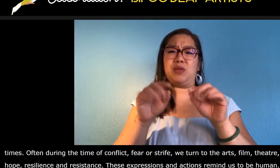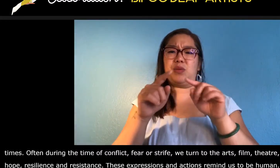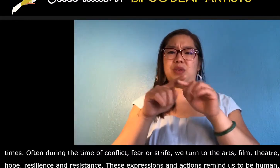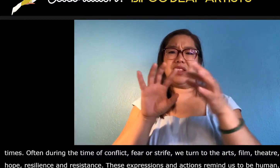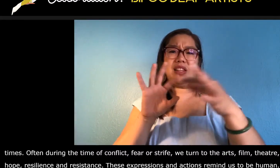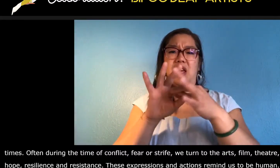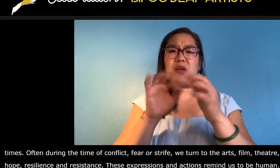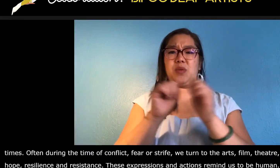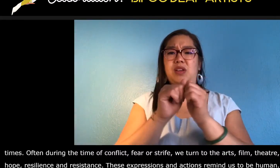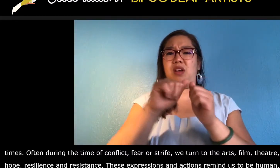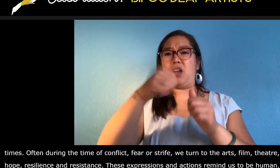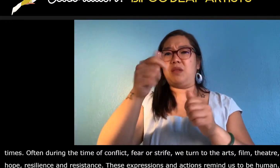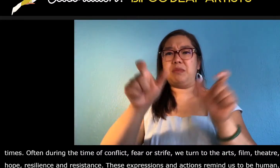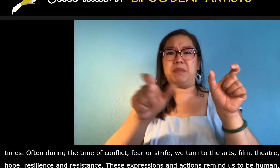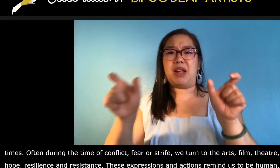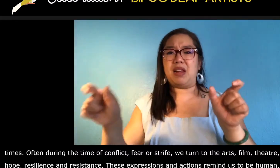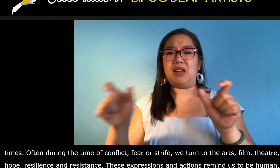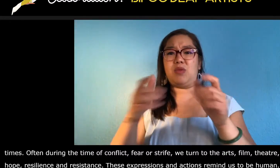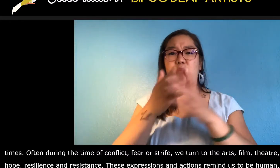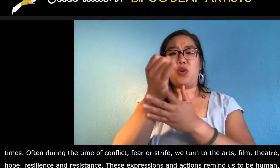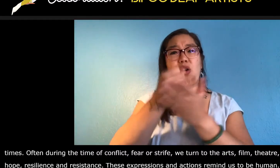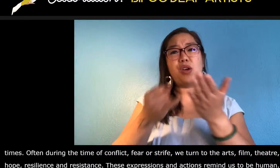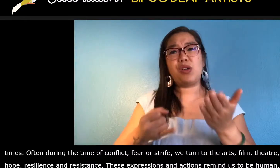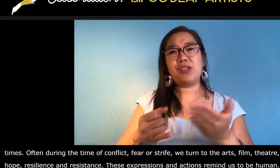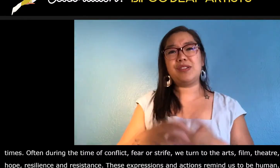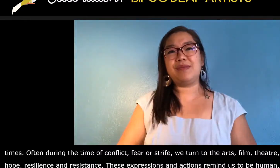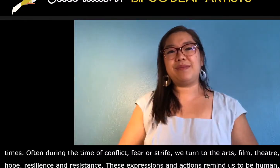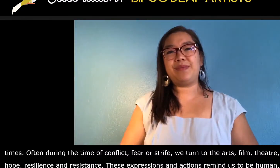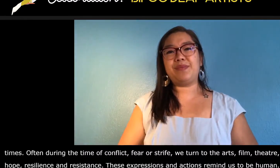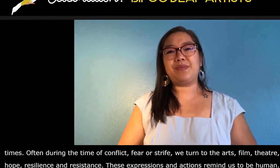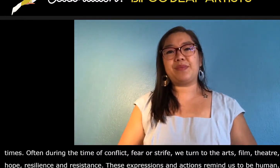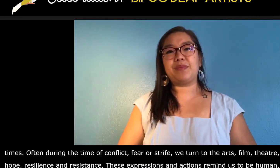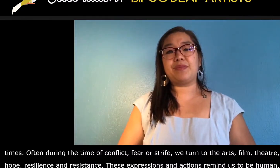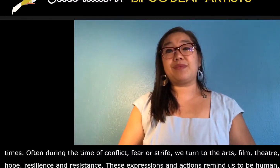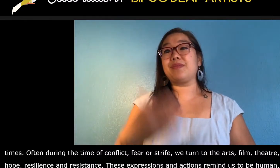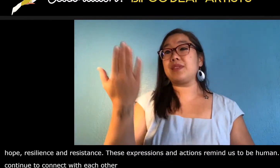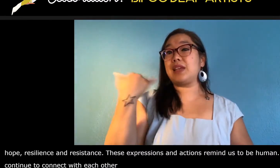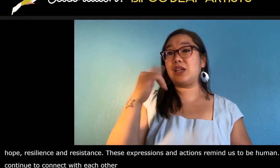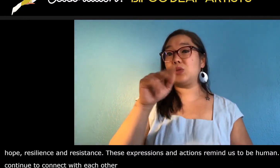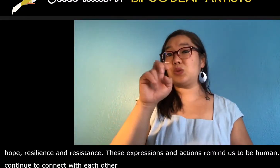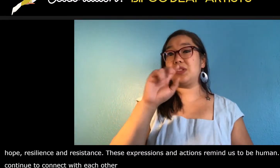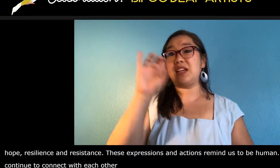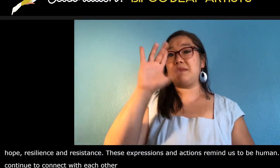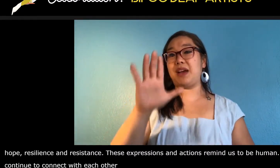It is critical that we continue to connect with each other through the arts.